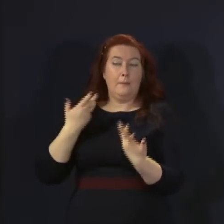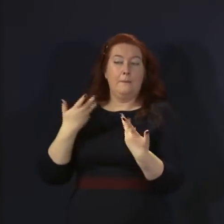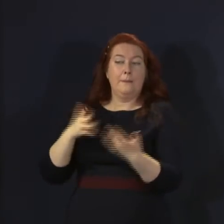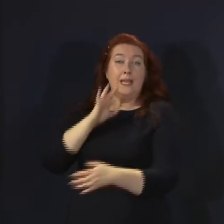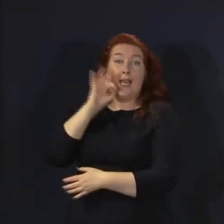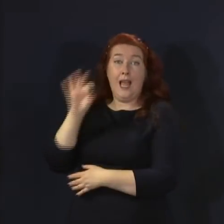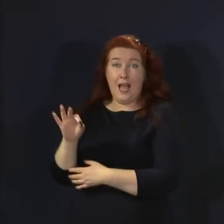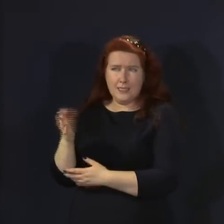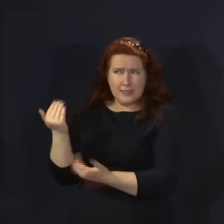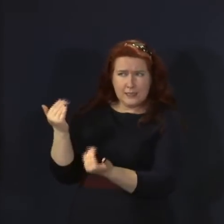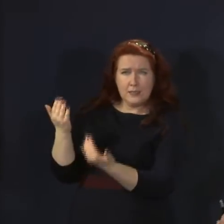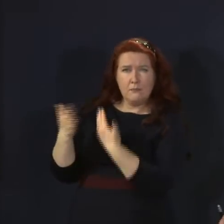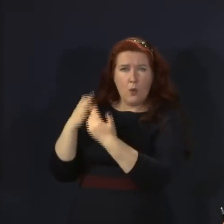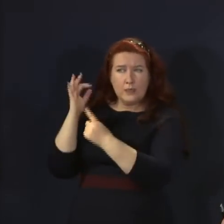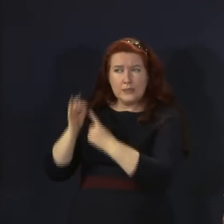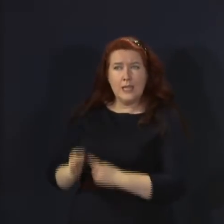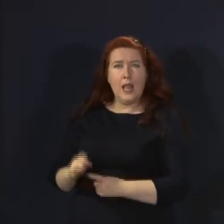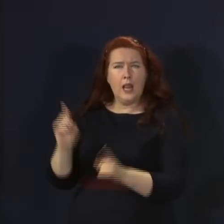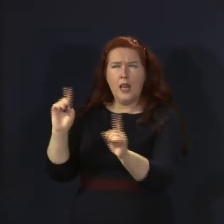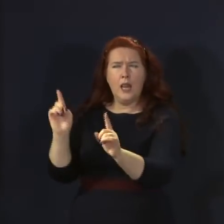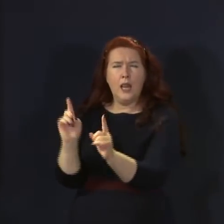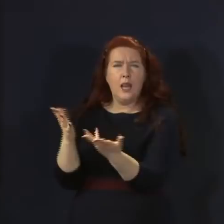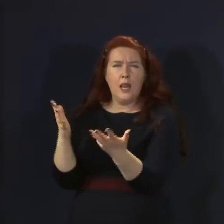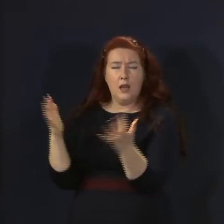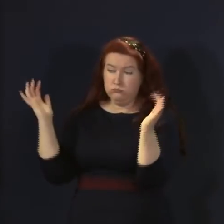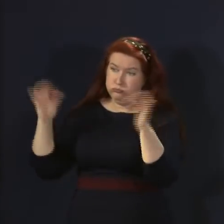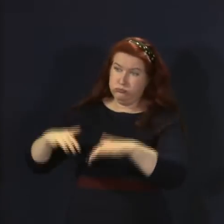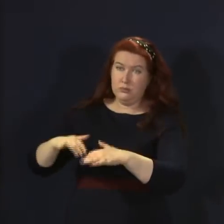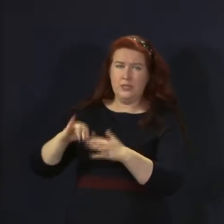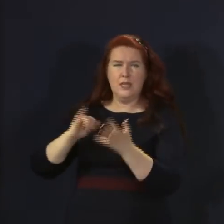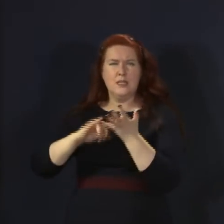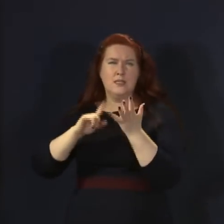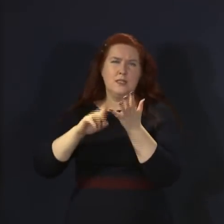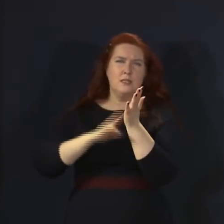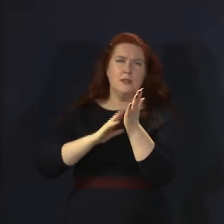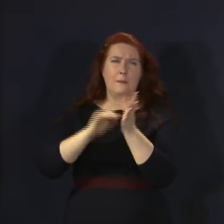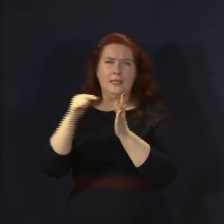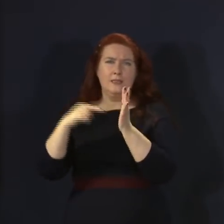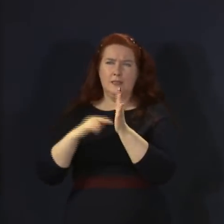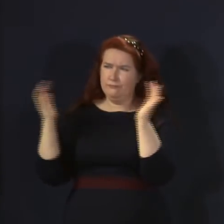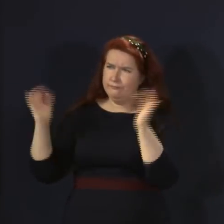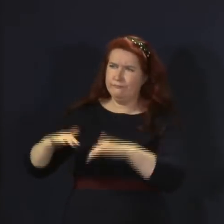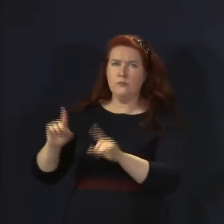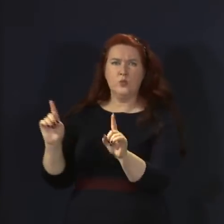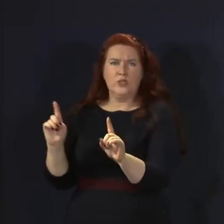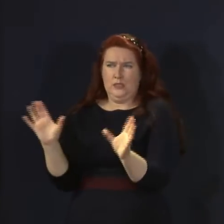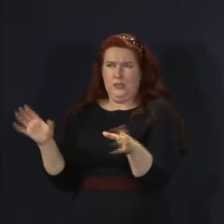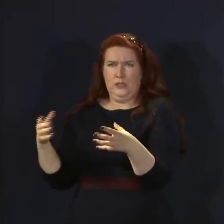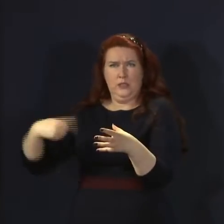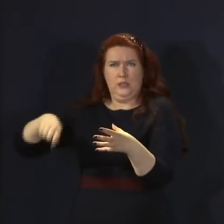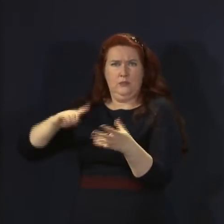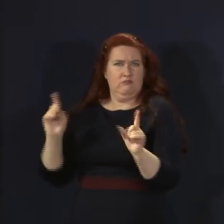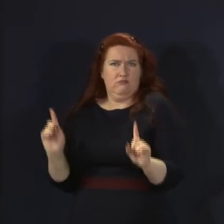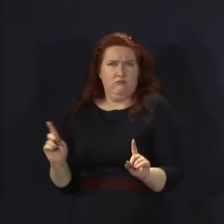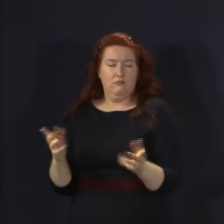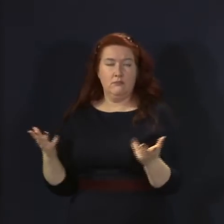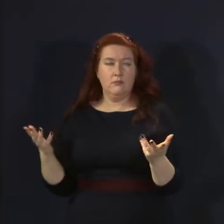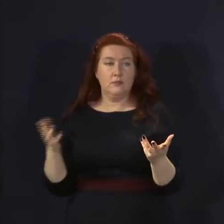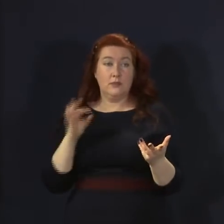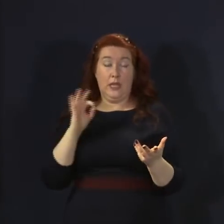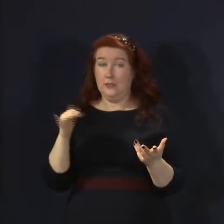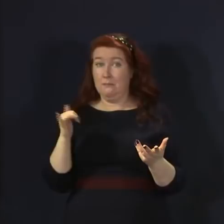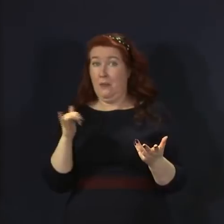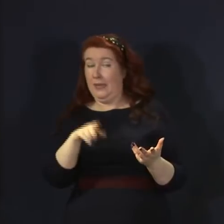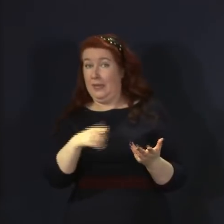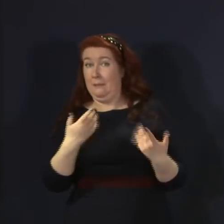for more detail of exactly what he envisaged that summit to cover and be looking at. To the best of my knowledge, unless it's winging its way